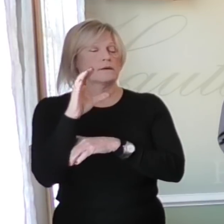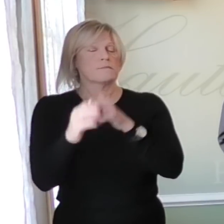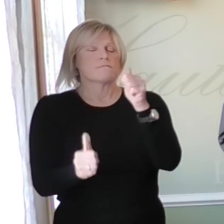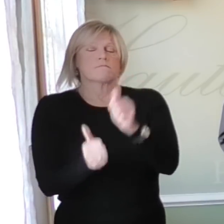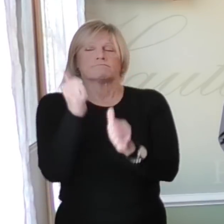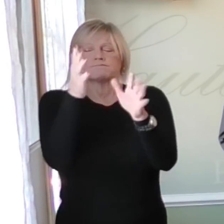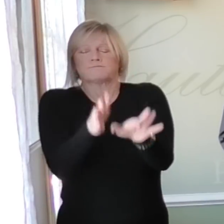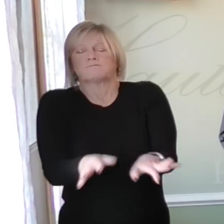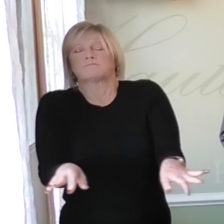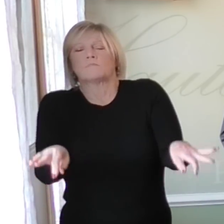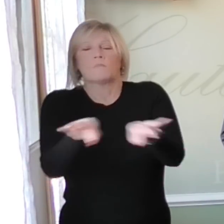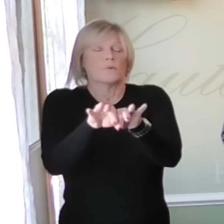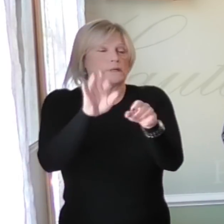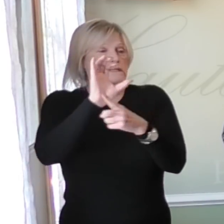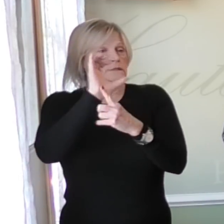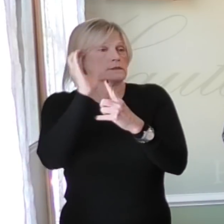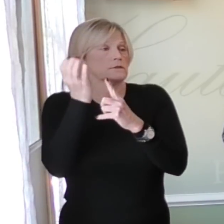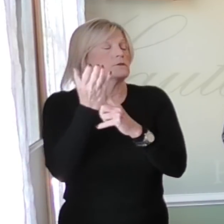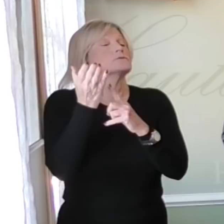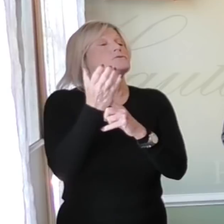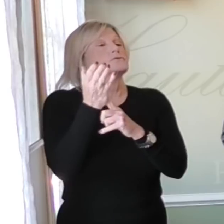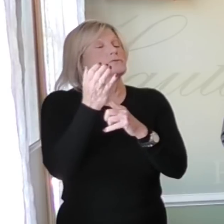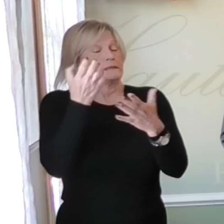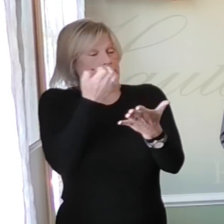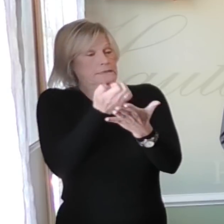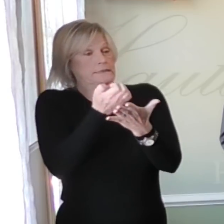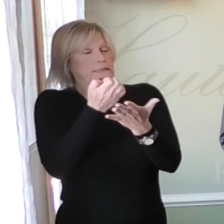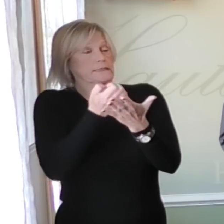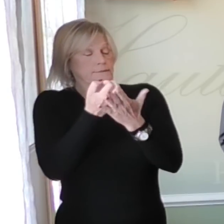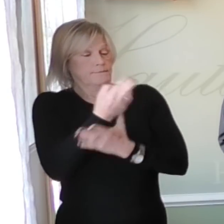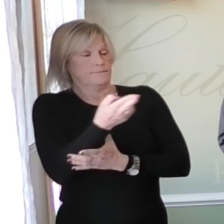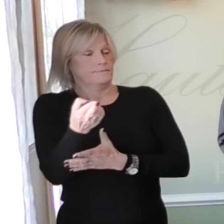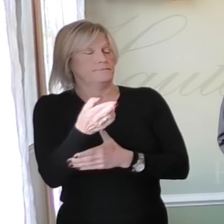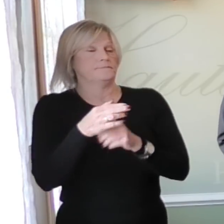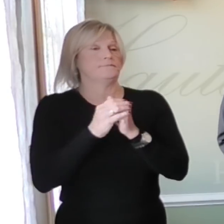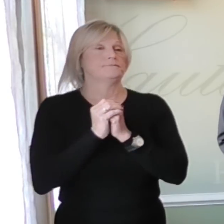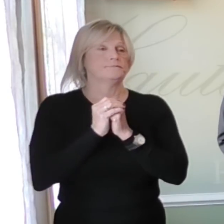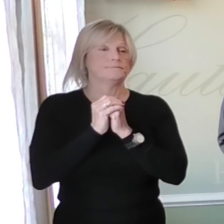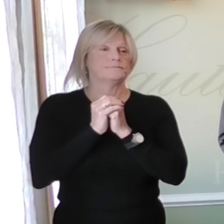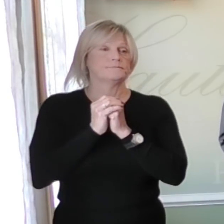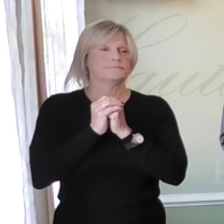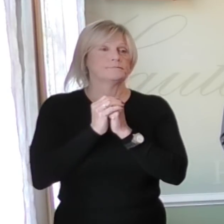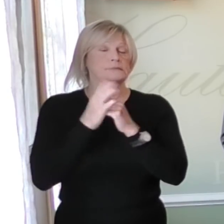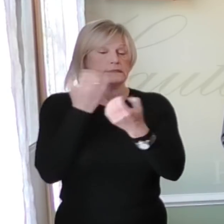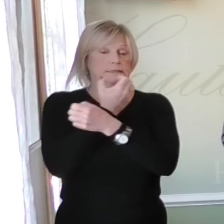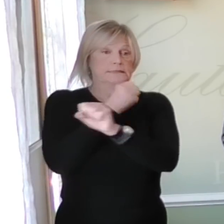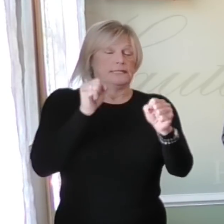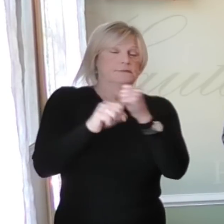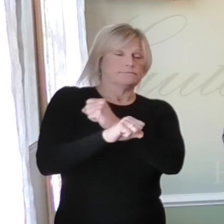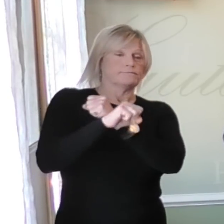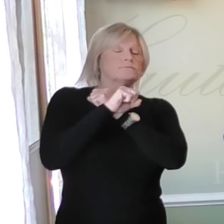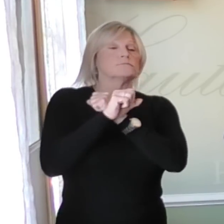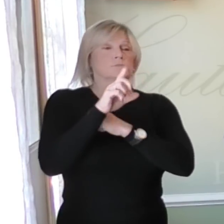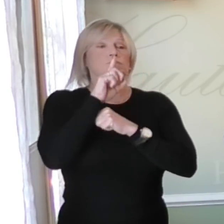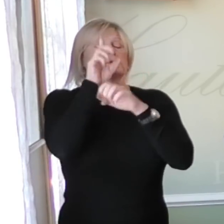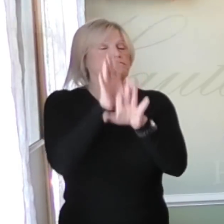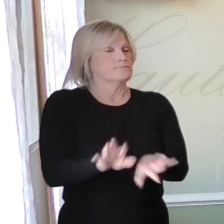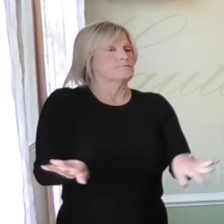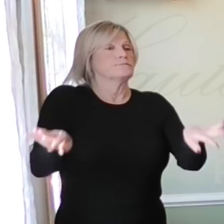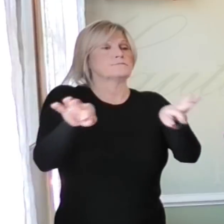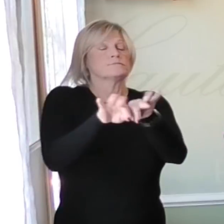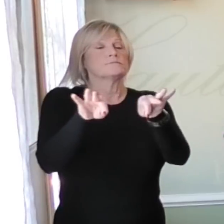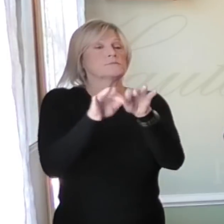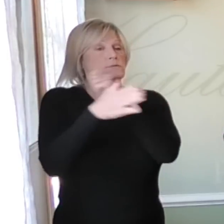most important cultural and economic resources. Its safety and security are critical to